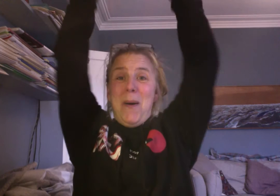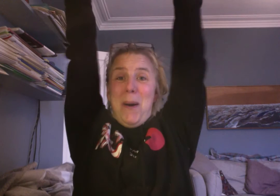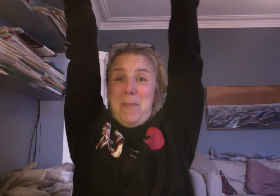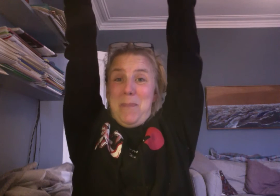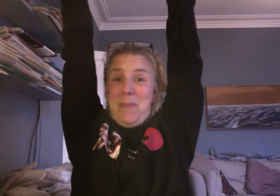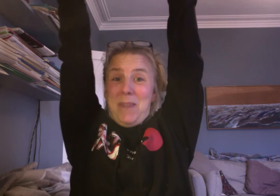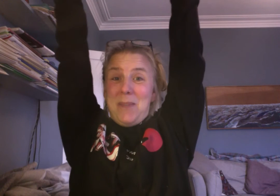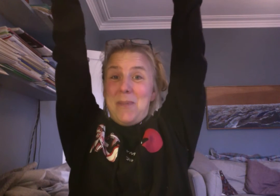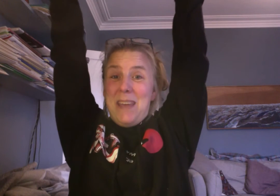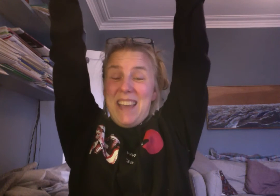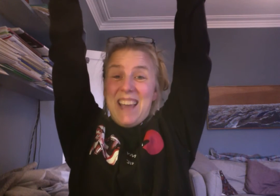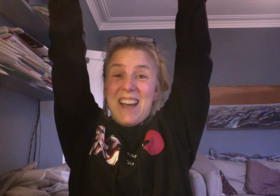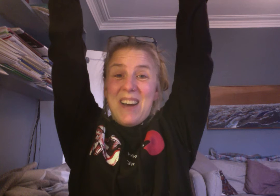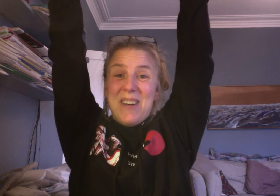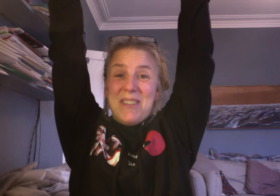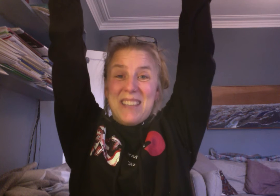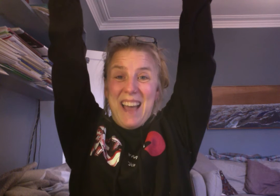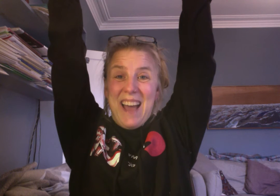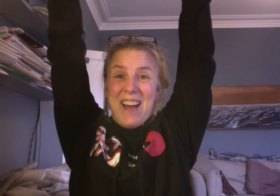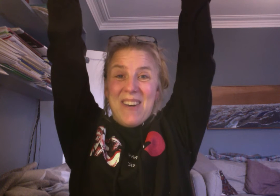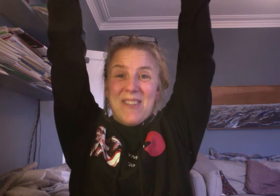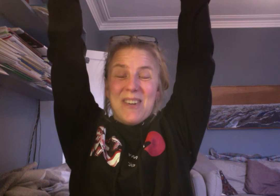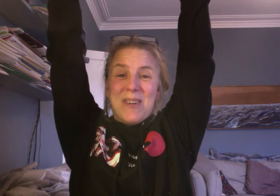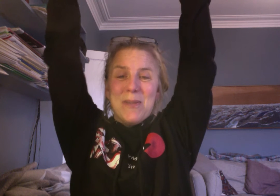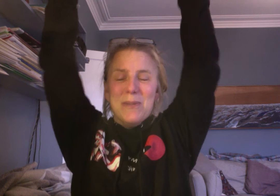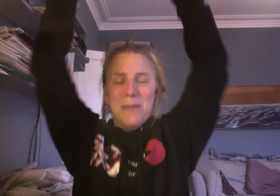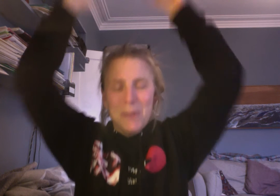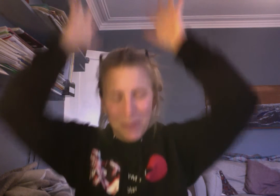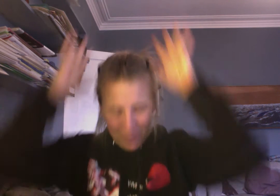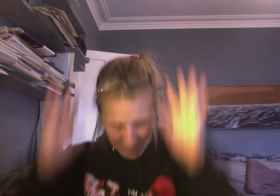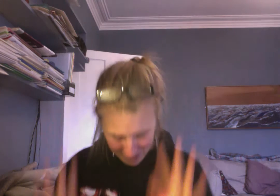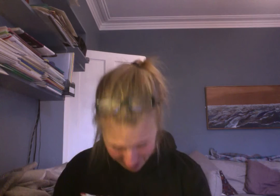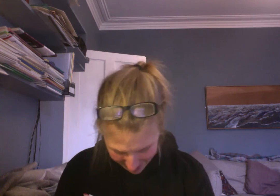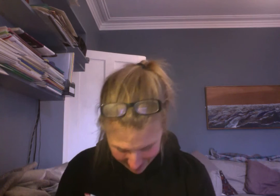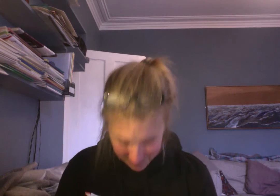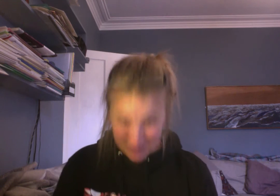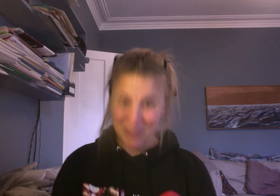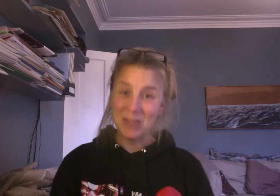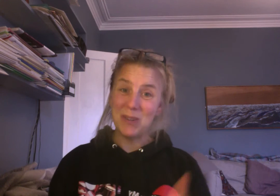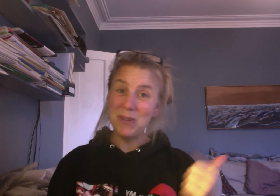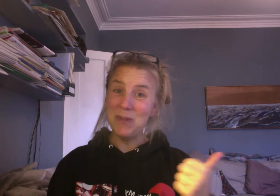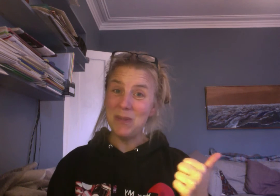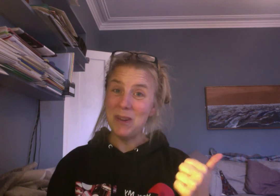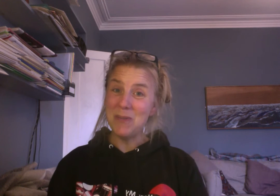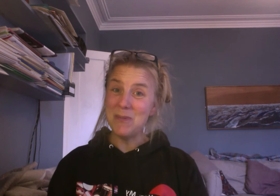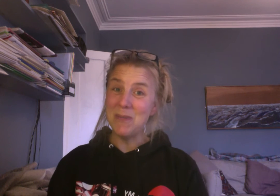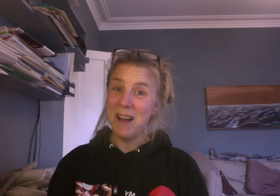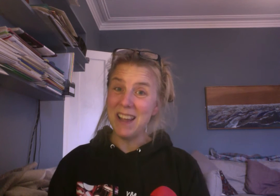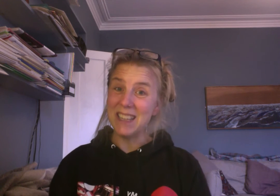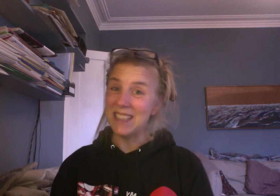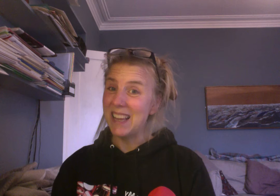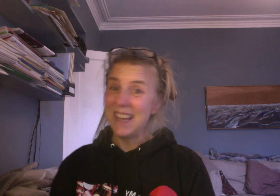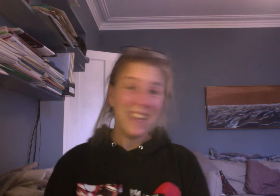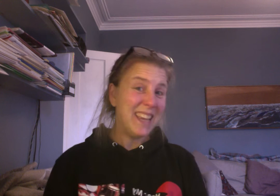ooh. We go down, ooh. To the right, ee,